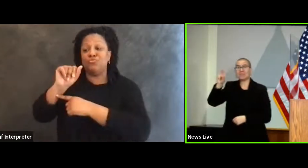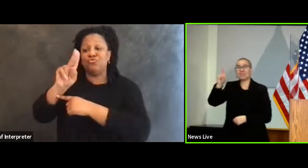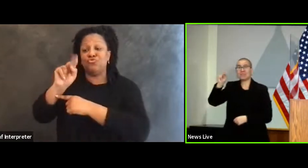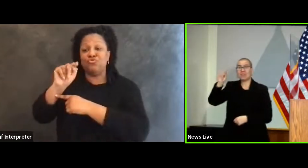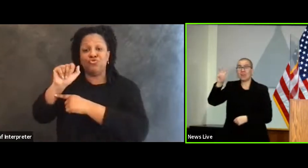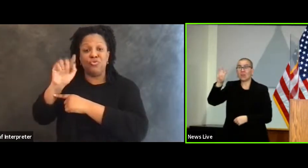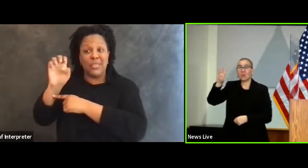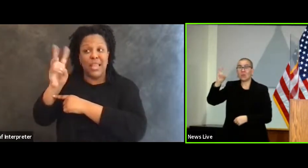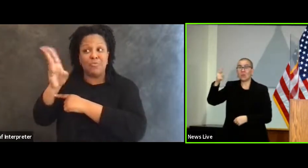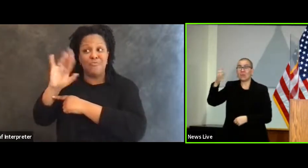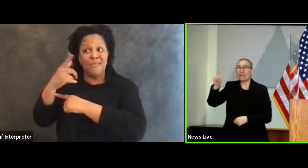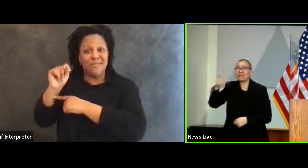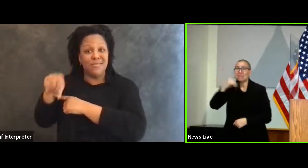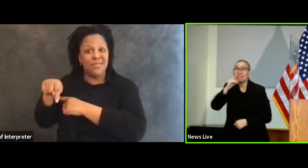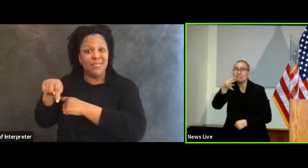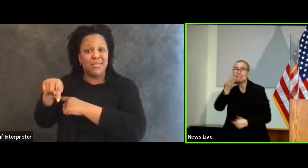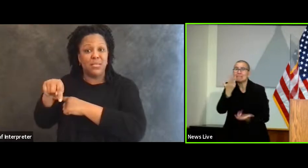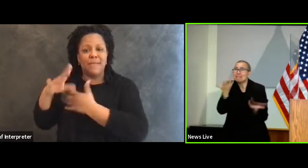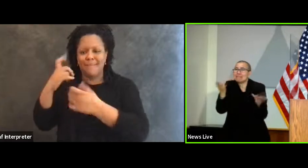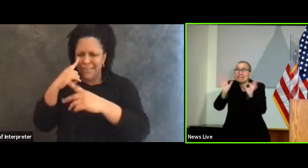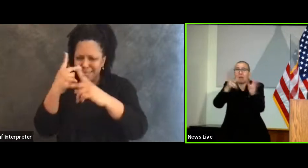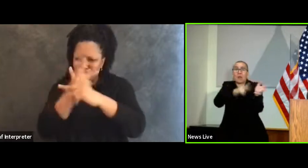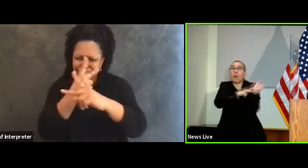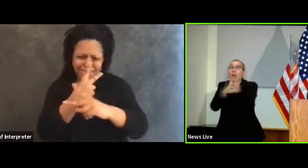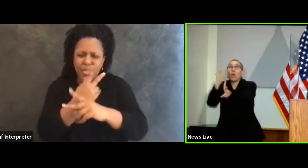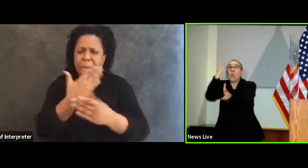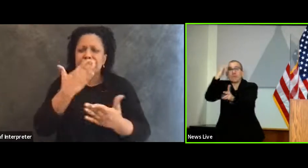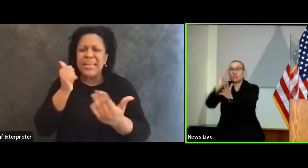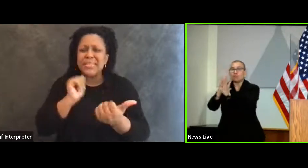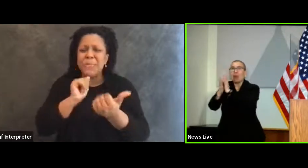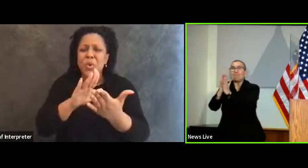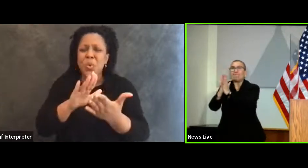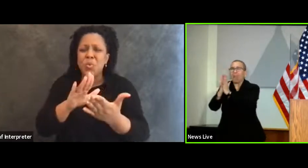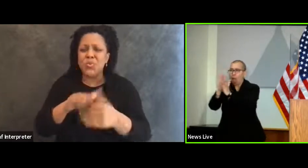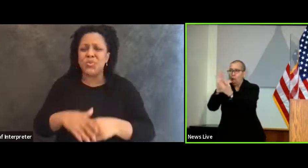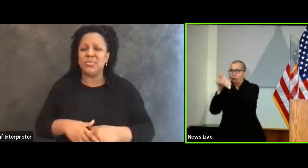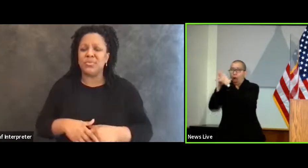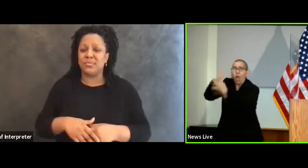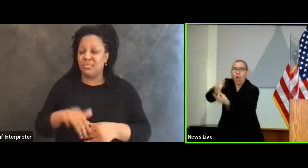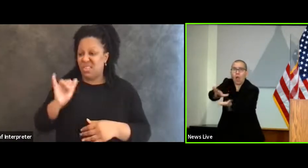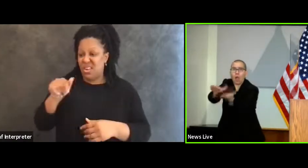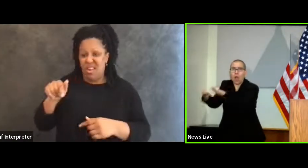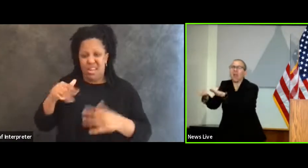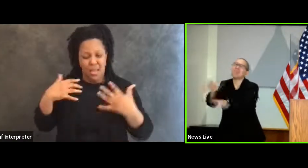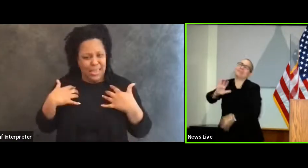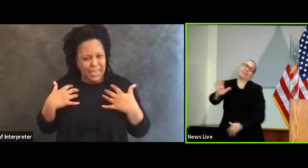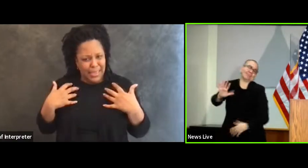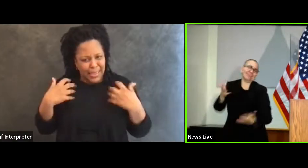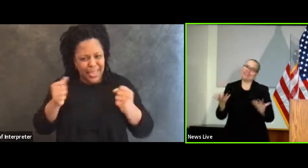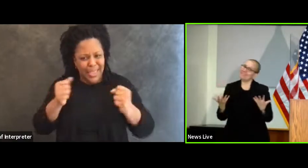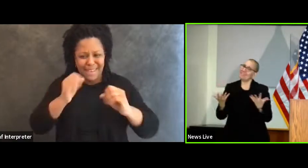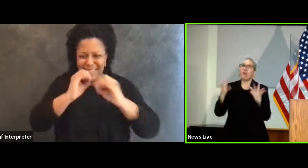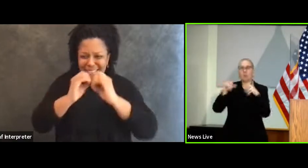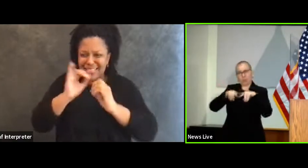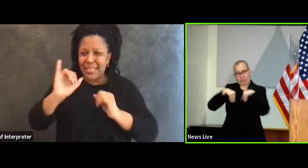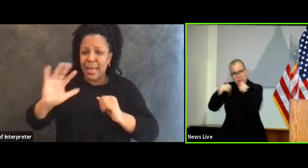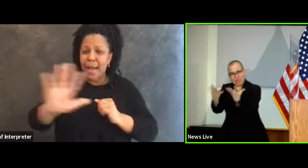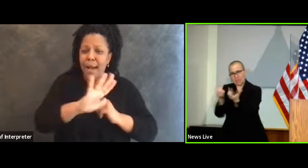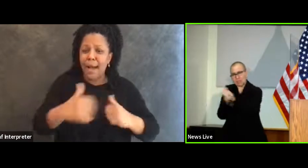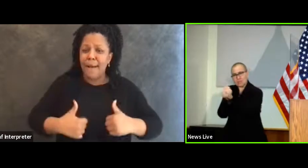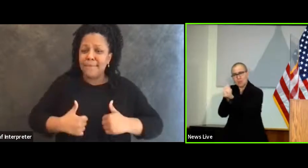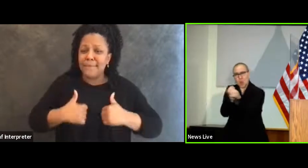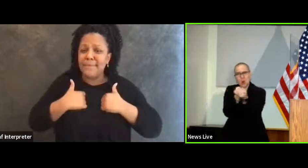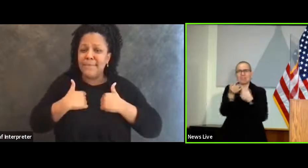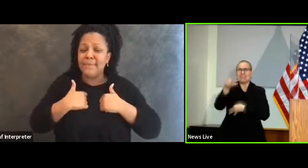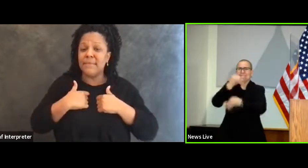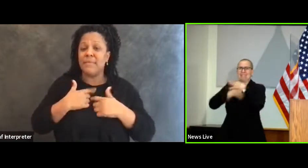out a better way to move folks into that restorative track, and that way to give the support that's necessary rather than to the confrontation that can lead